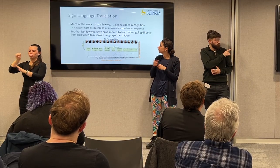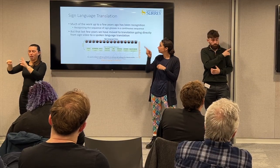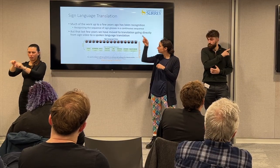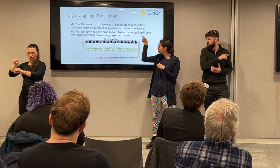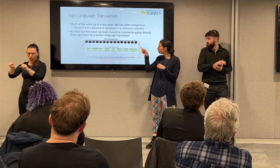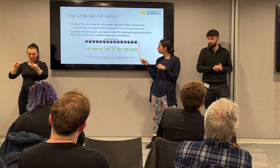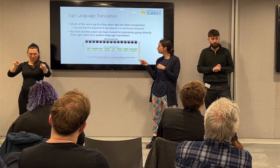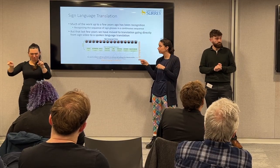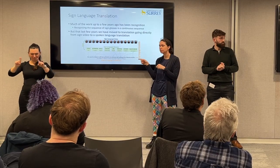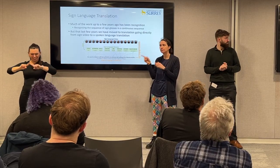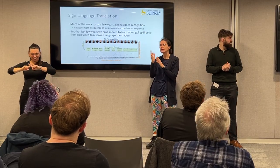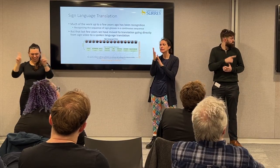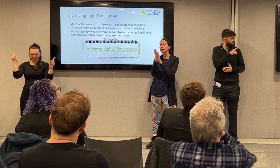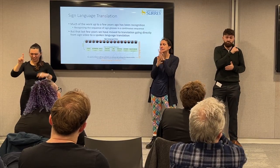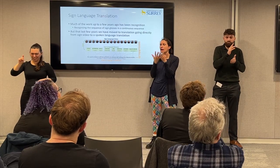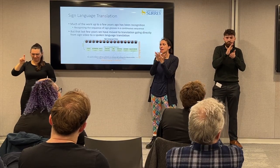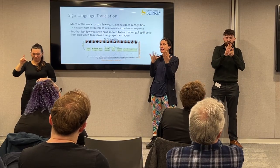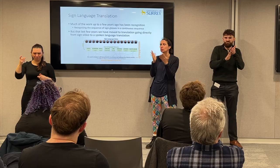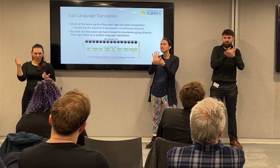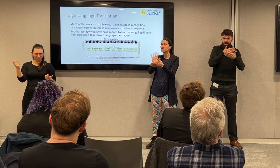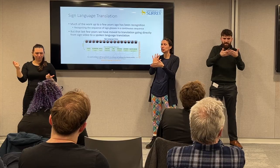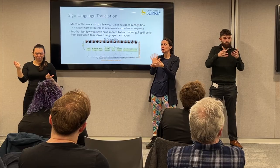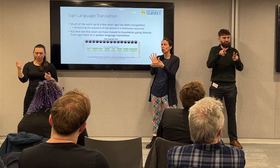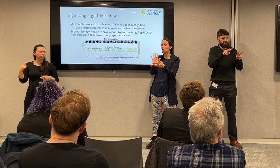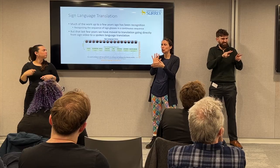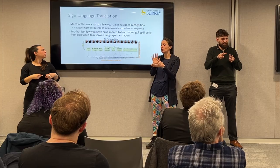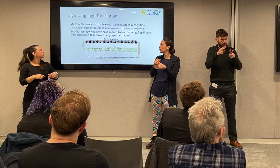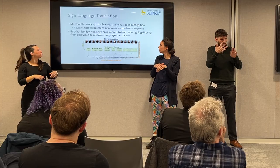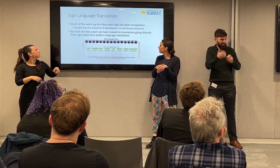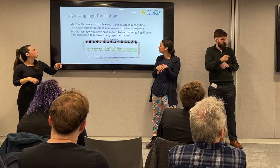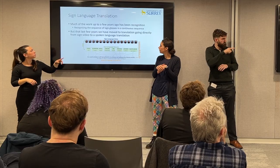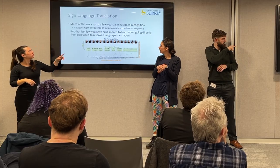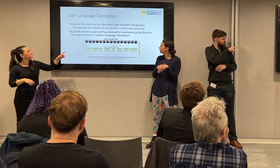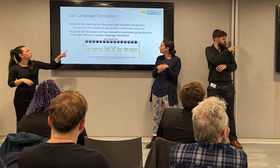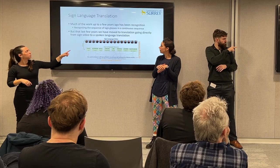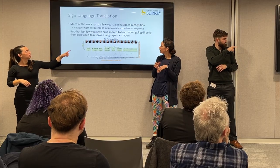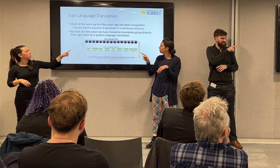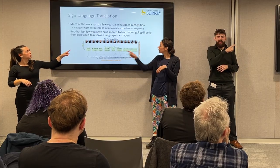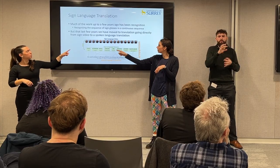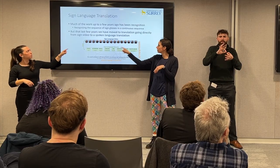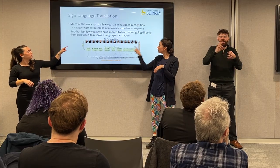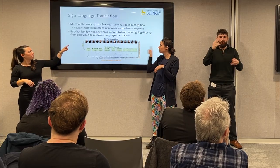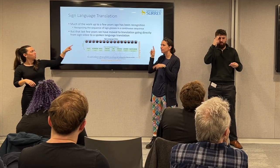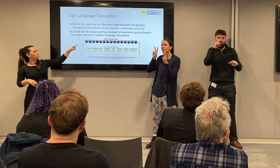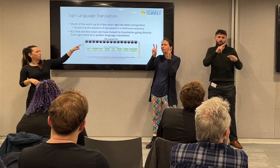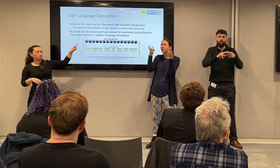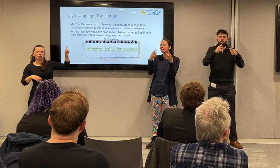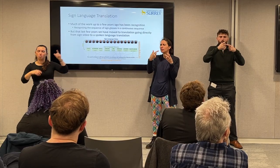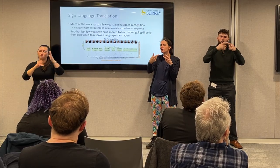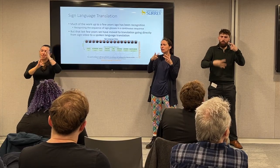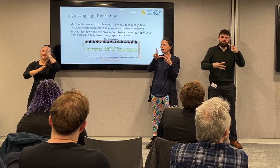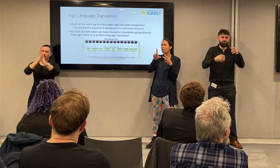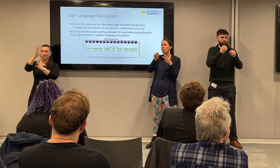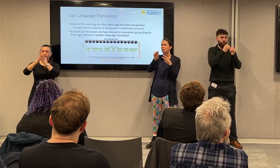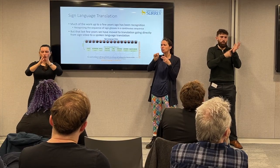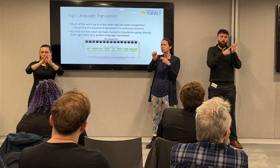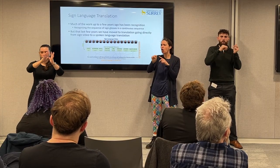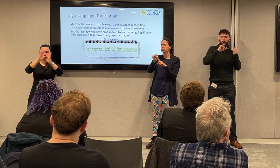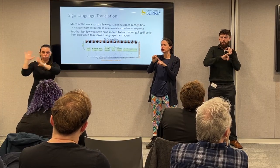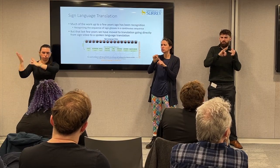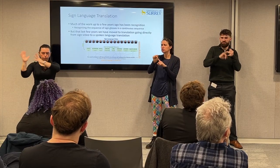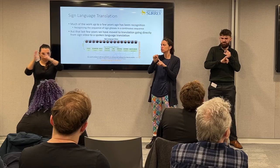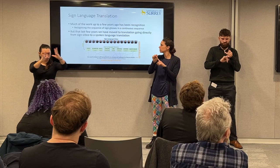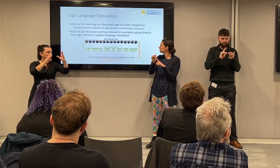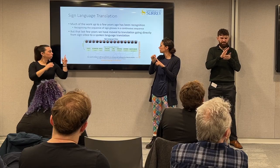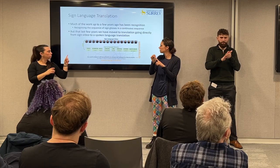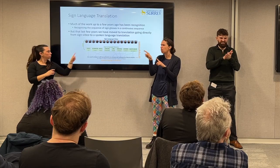have is a sign language video, and then what we have is what the linguists would call gloss. And this is just a very simplified